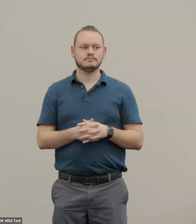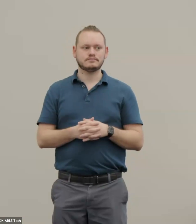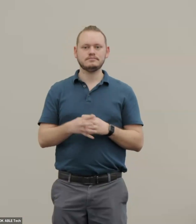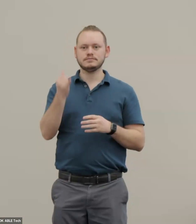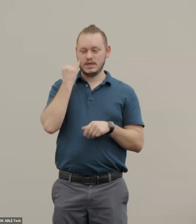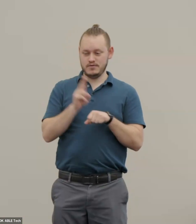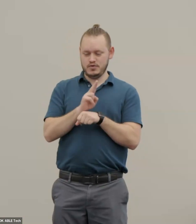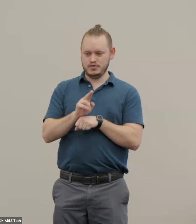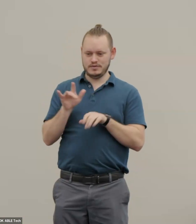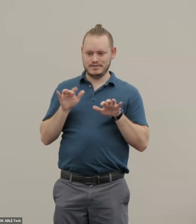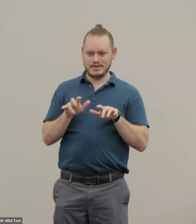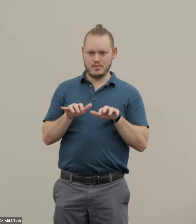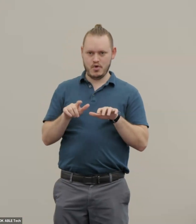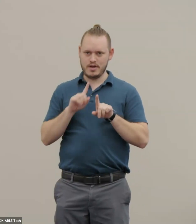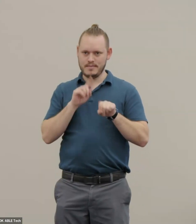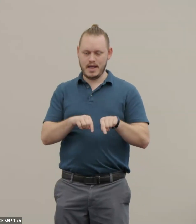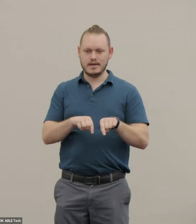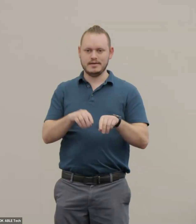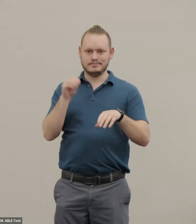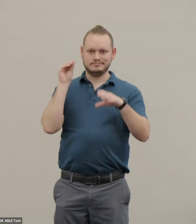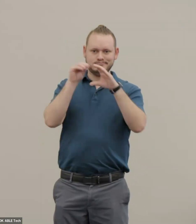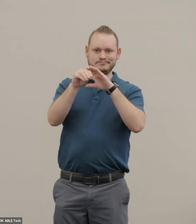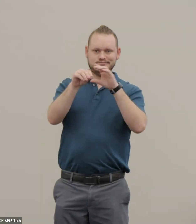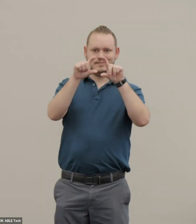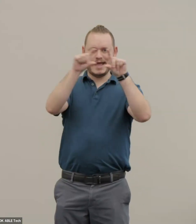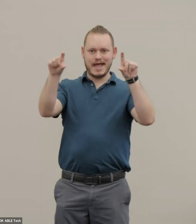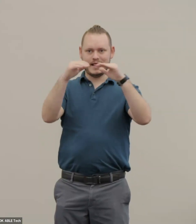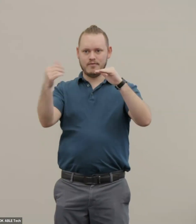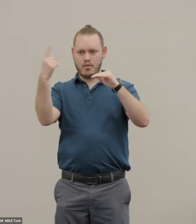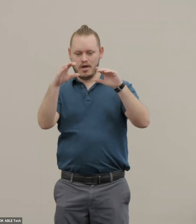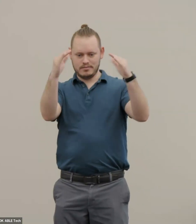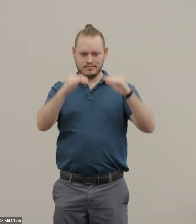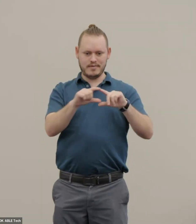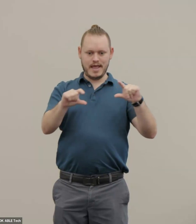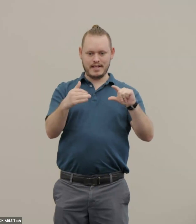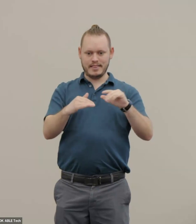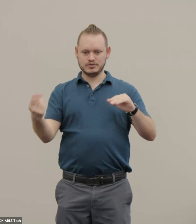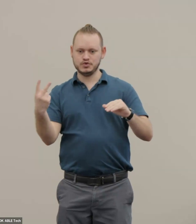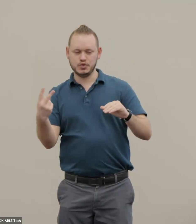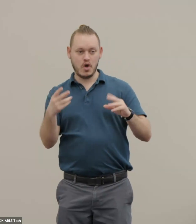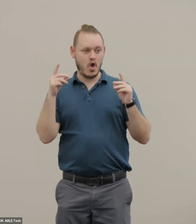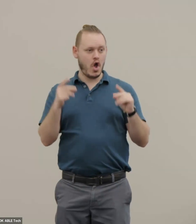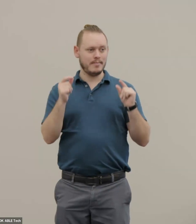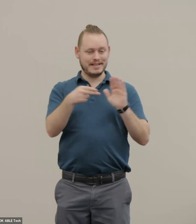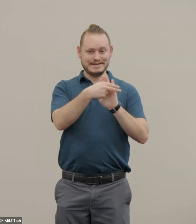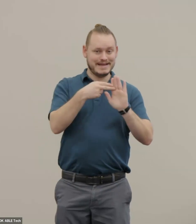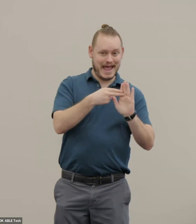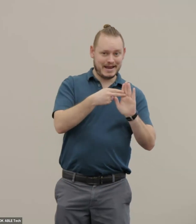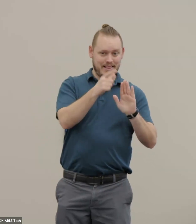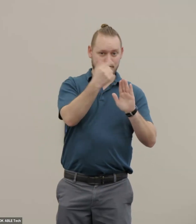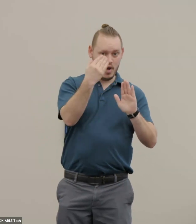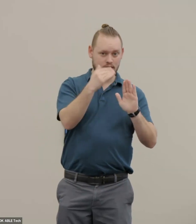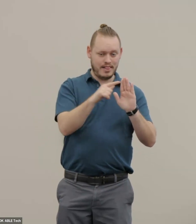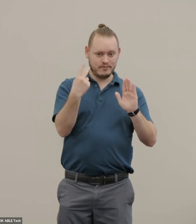keyboard command to insert like heading level 1, heading level 2, is it automatically tagged as that? Or do I